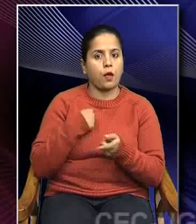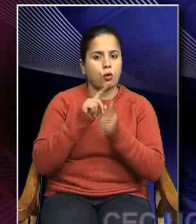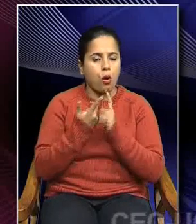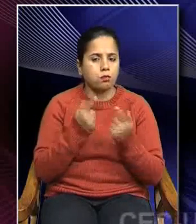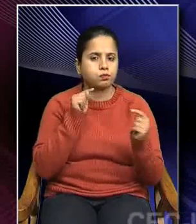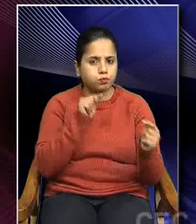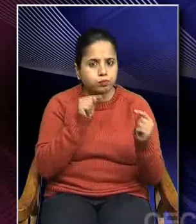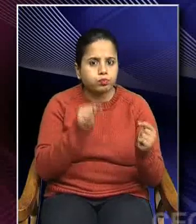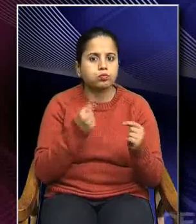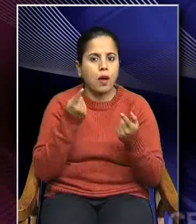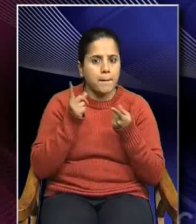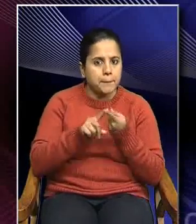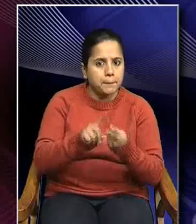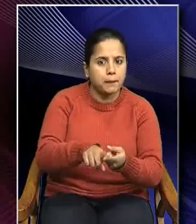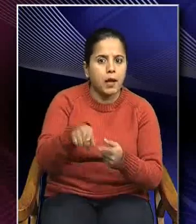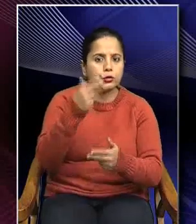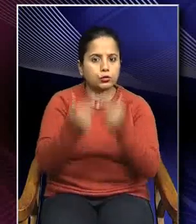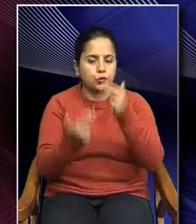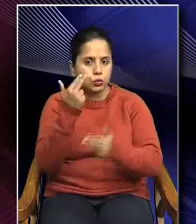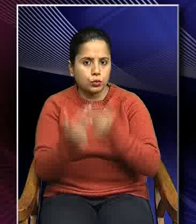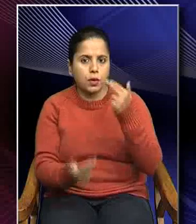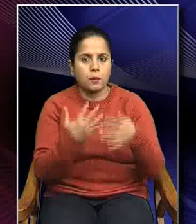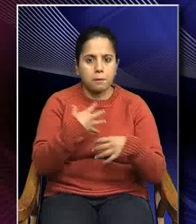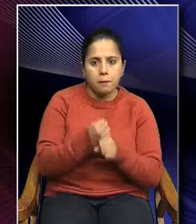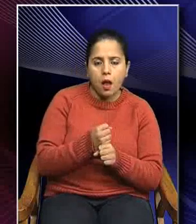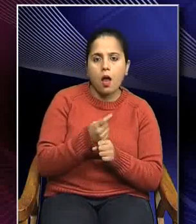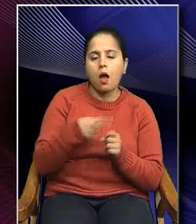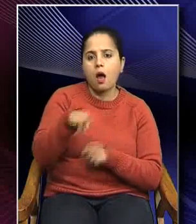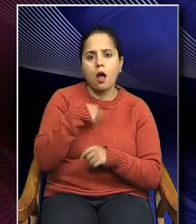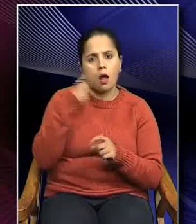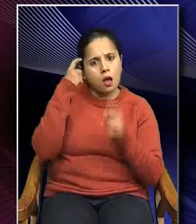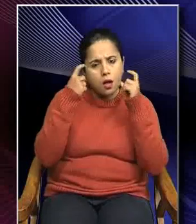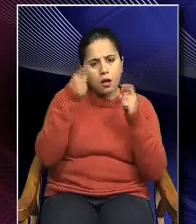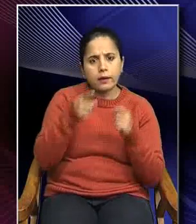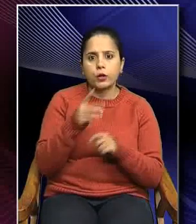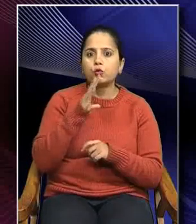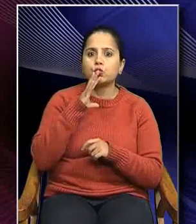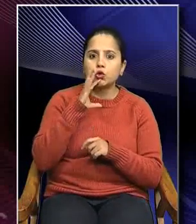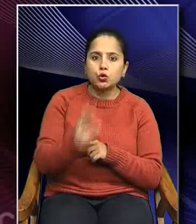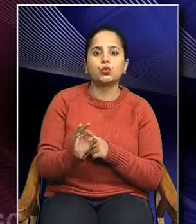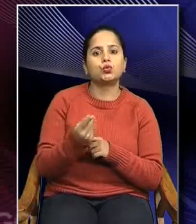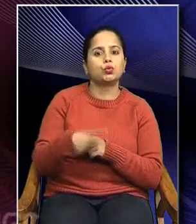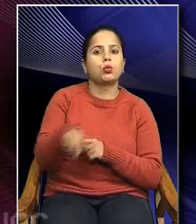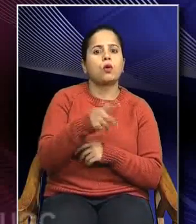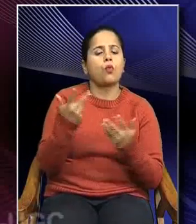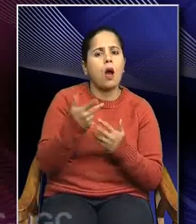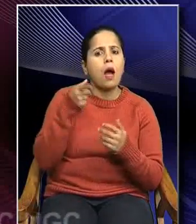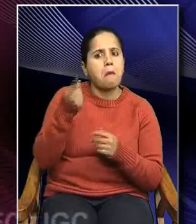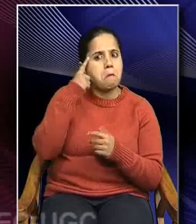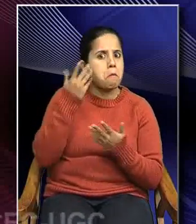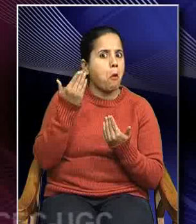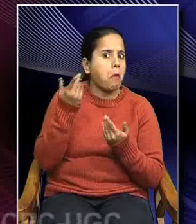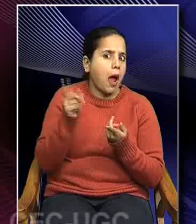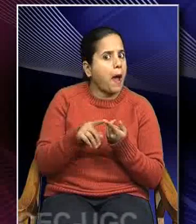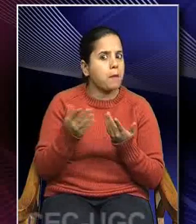arguments incident on these stories to make sense of, to make realistic sense of what must have happened, the